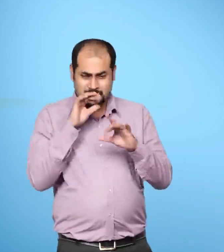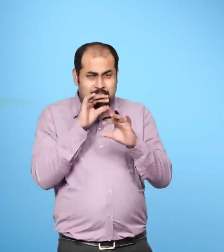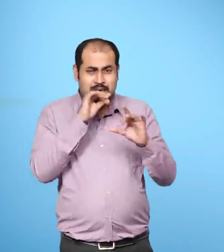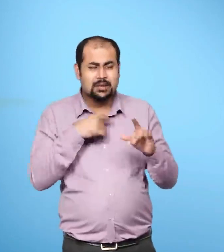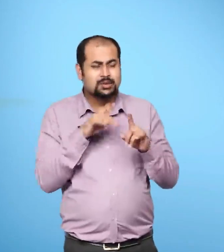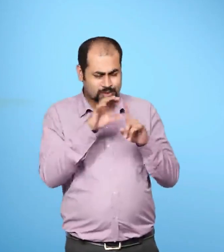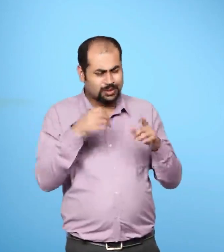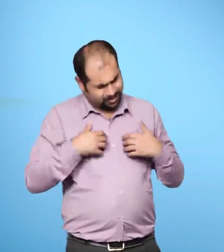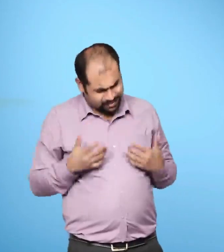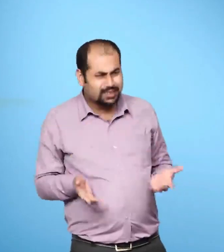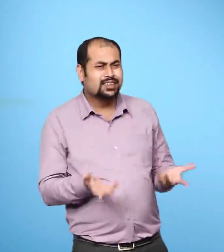"I will do it."